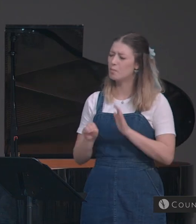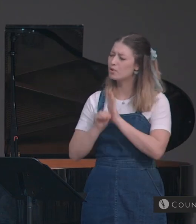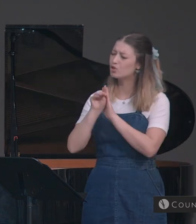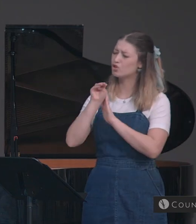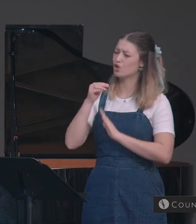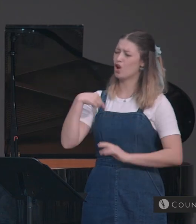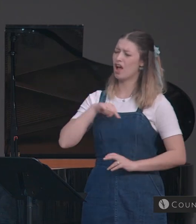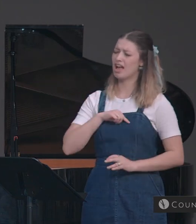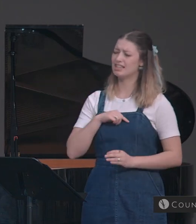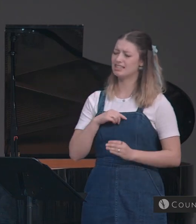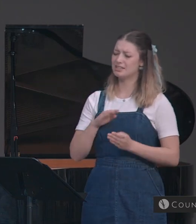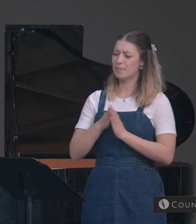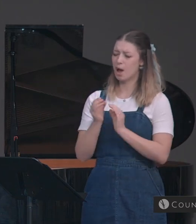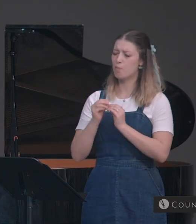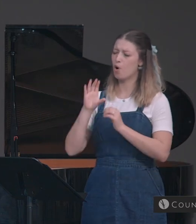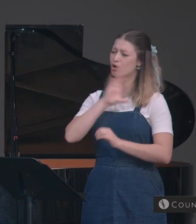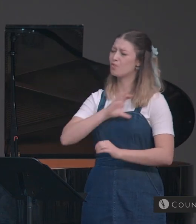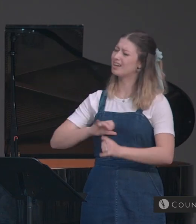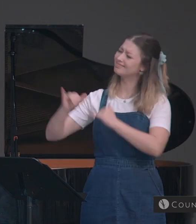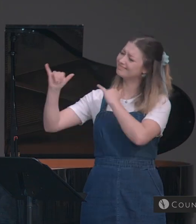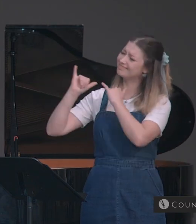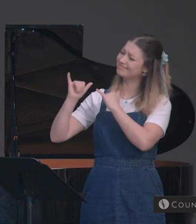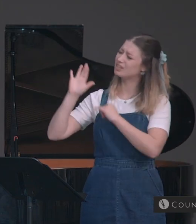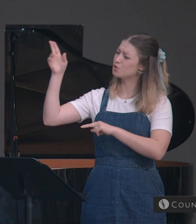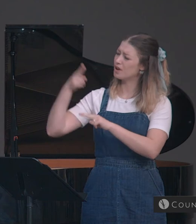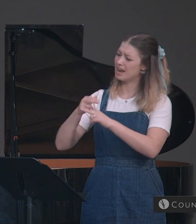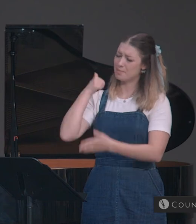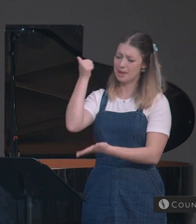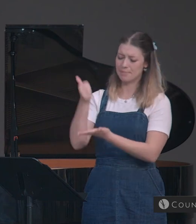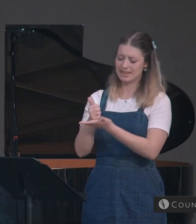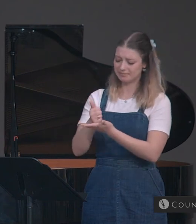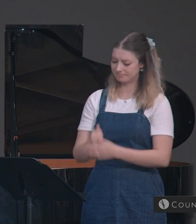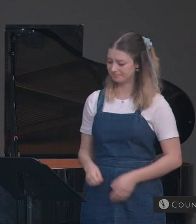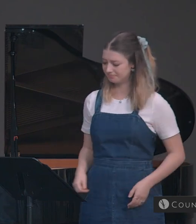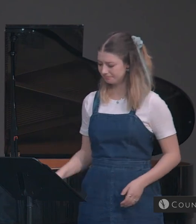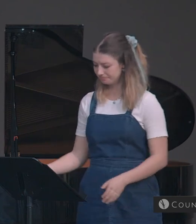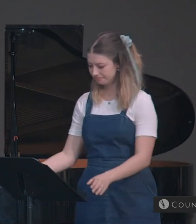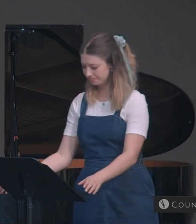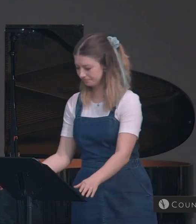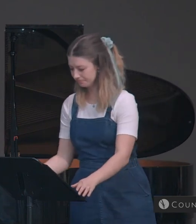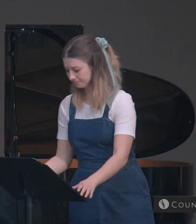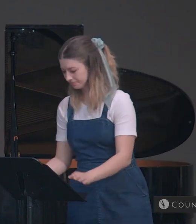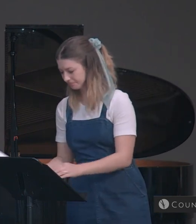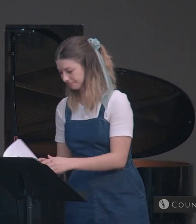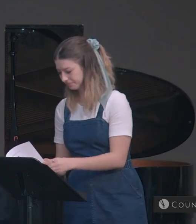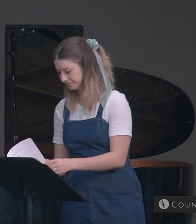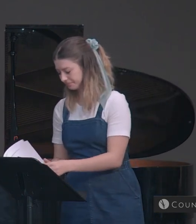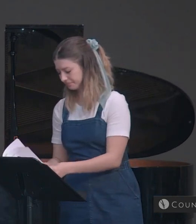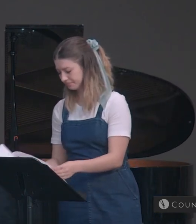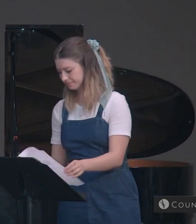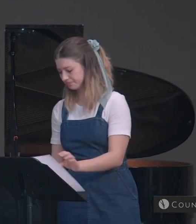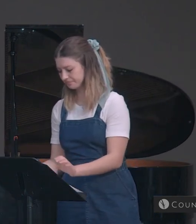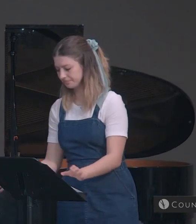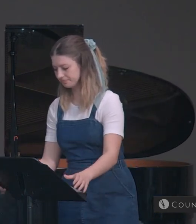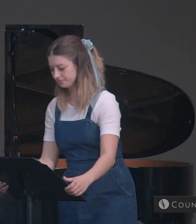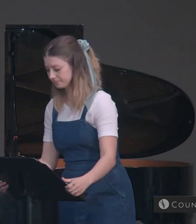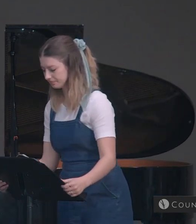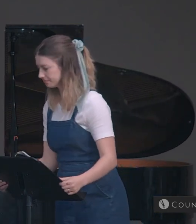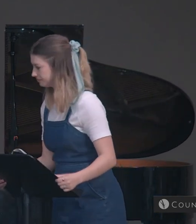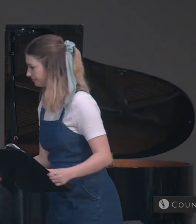in Christ-likeness, and we do ask this all in your name, amen. All right, while they're moving